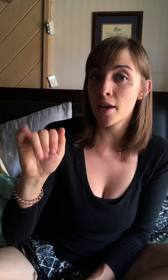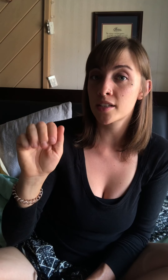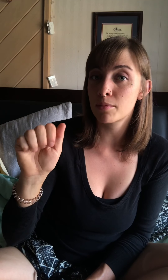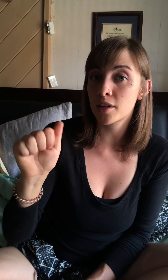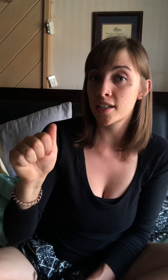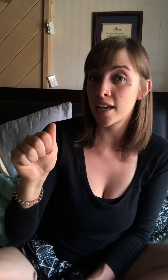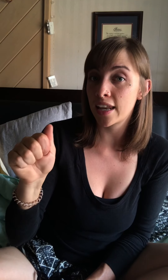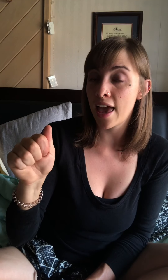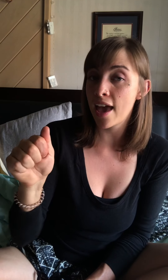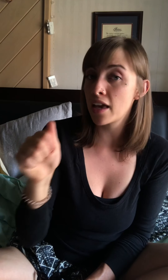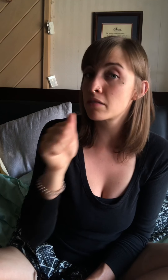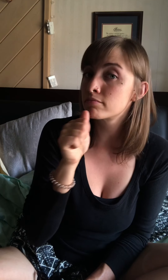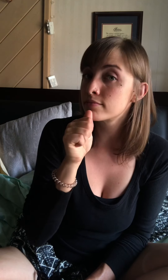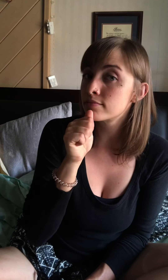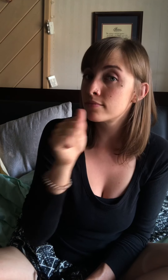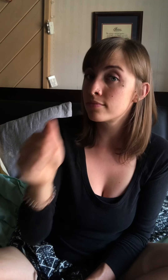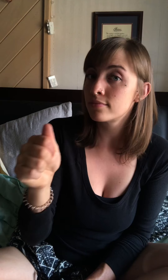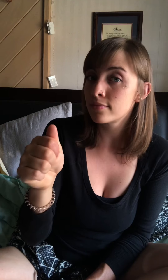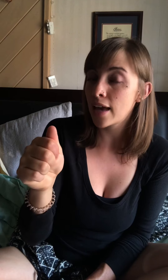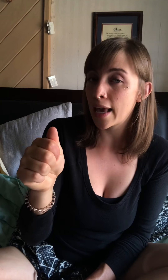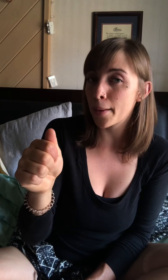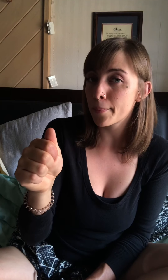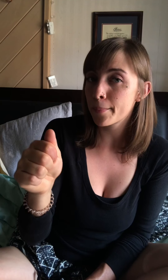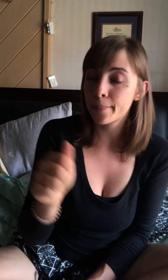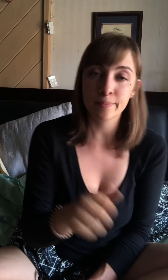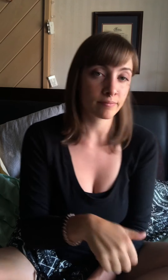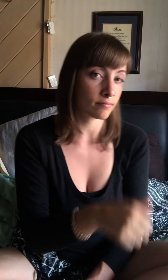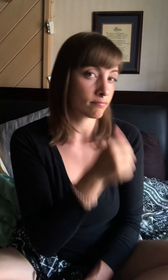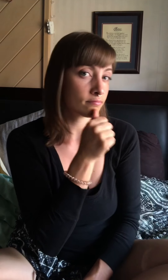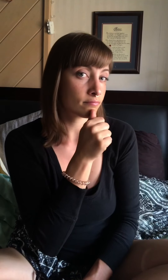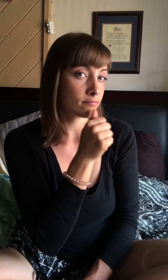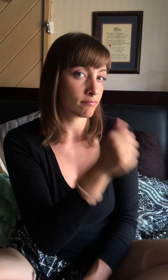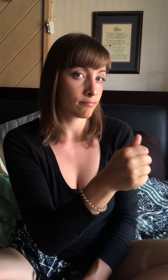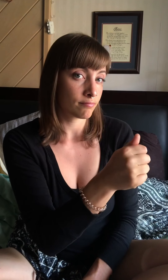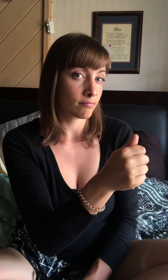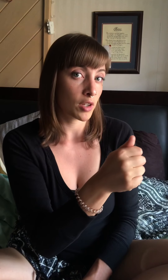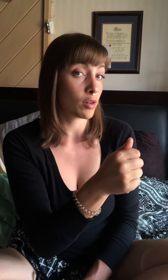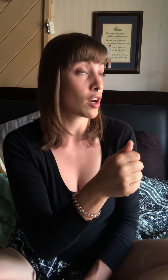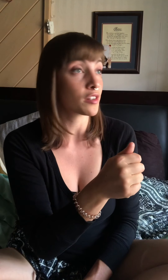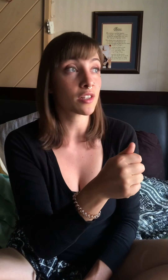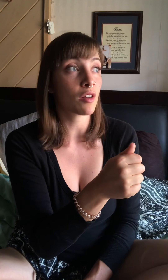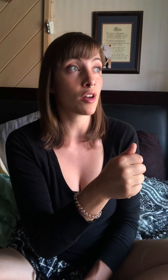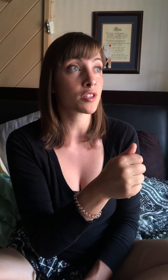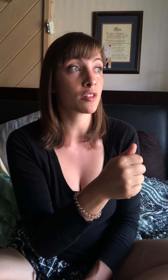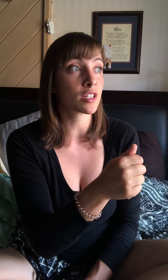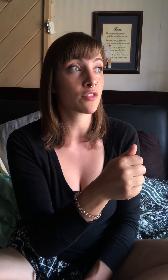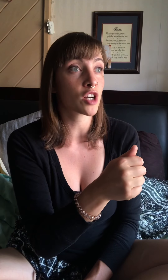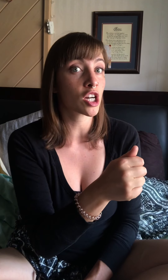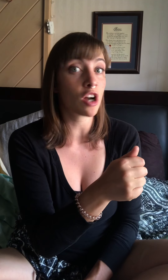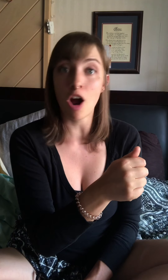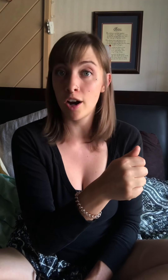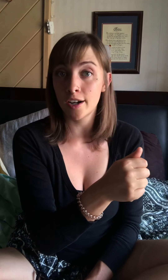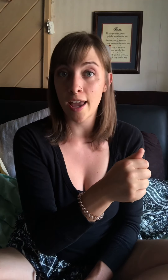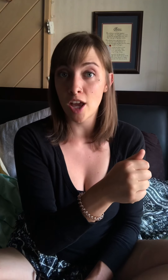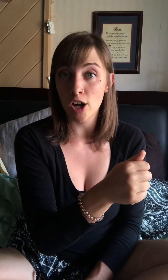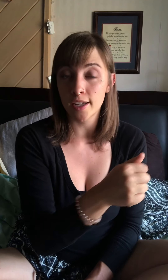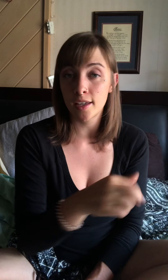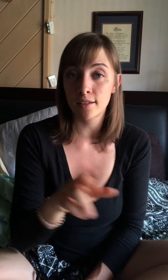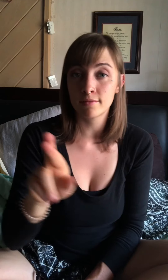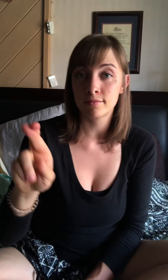except you're going to take an A. Am. You can also use this for R, A-R-E,